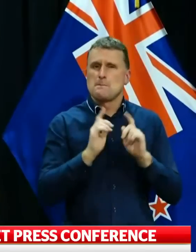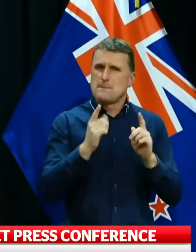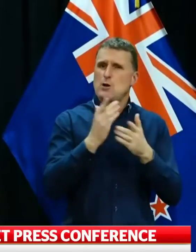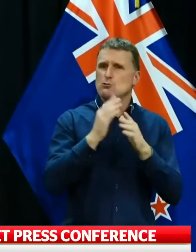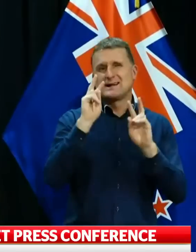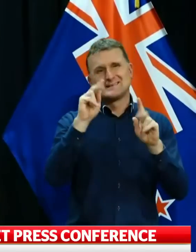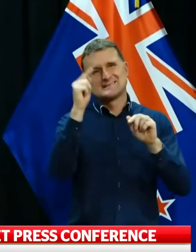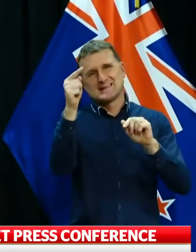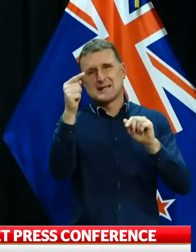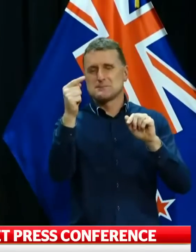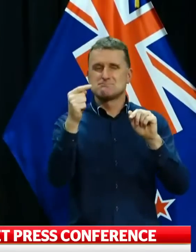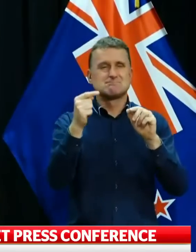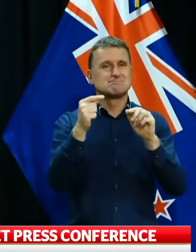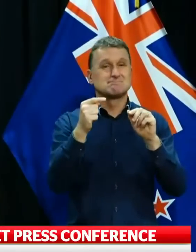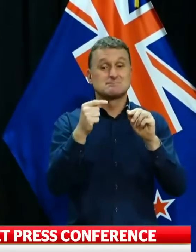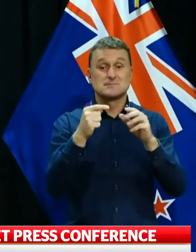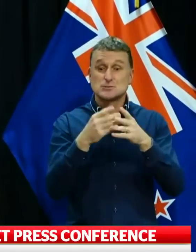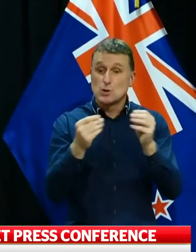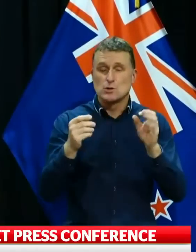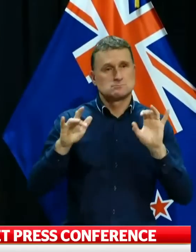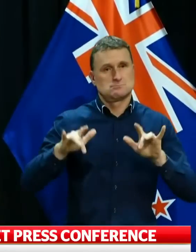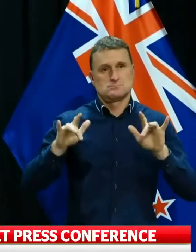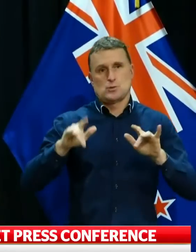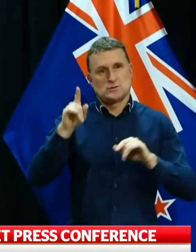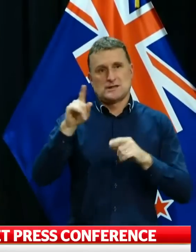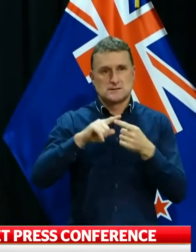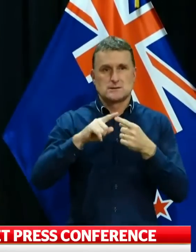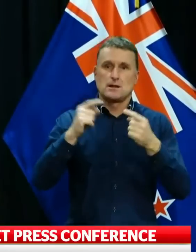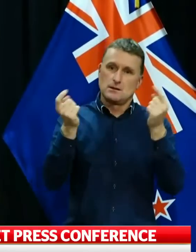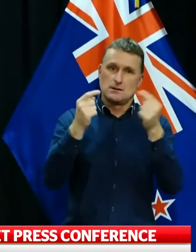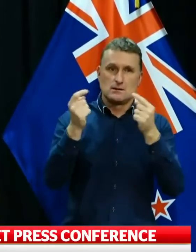much progress in that regard. A view on whether Ukraine should